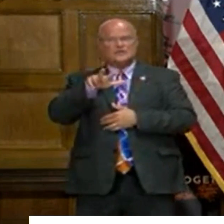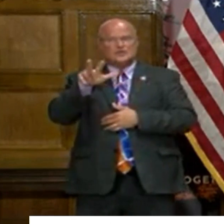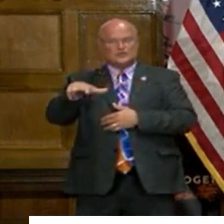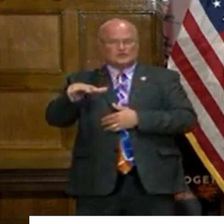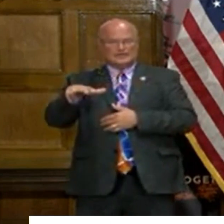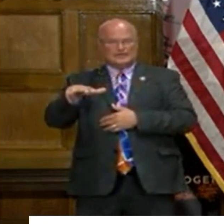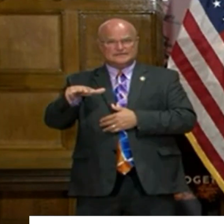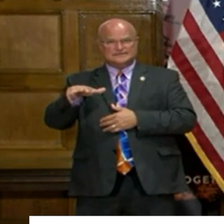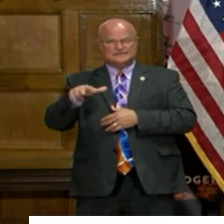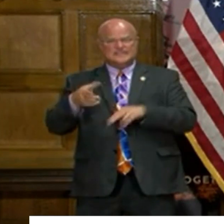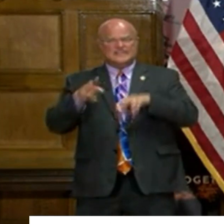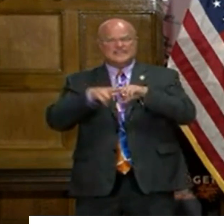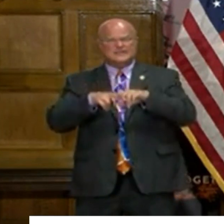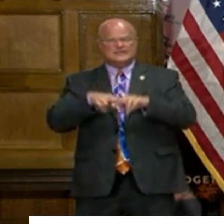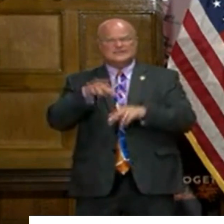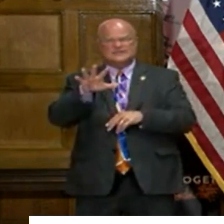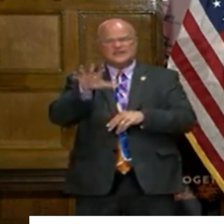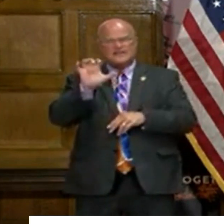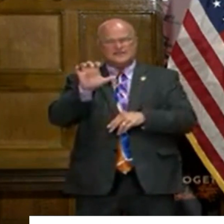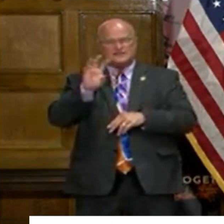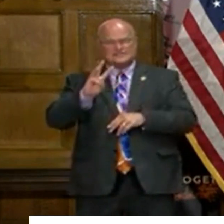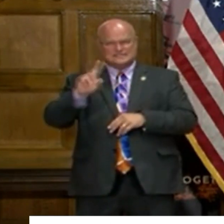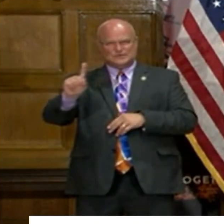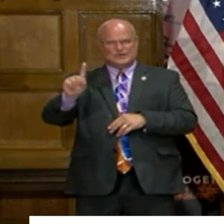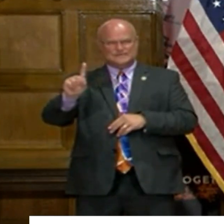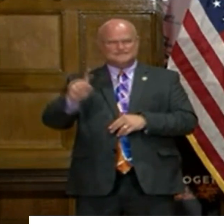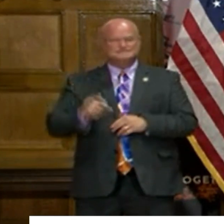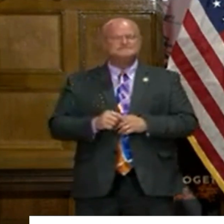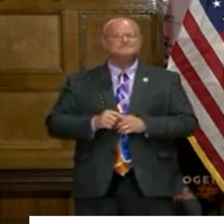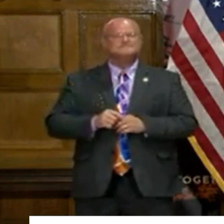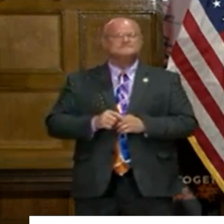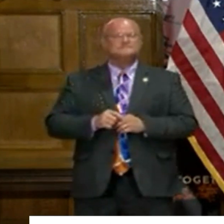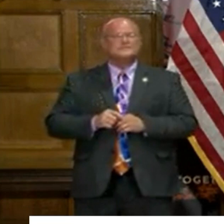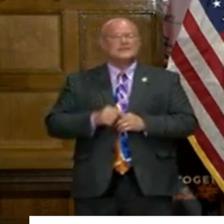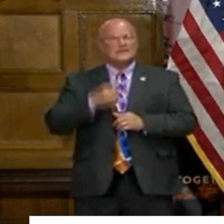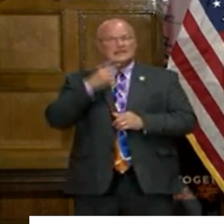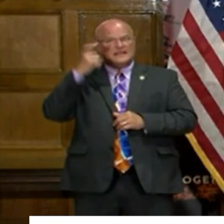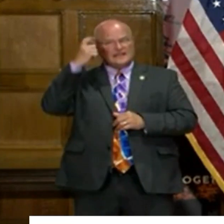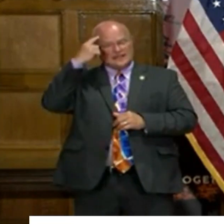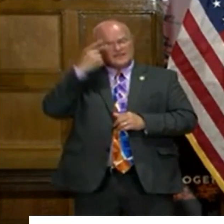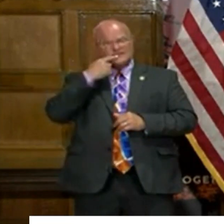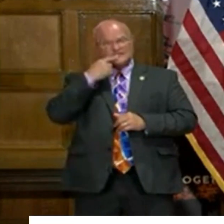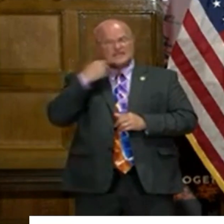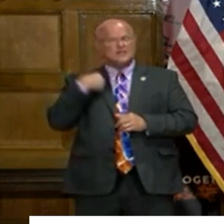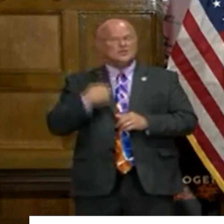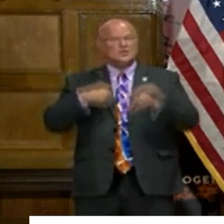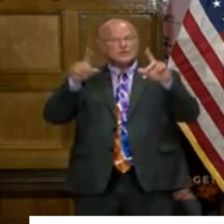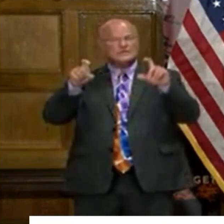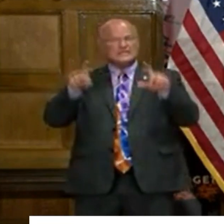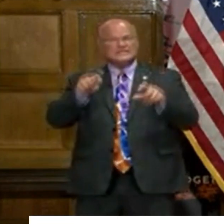46,133, an increase of 561. As mentioned by the governor, we tested